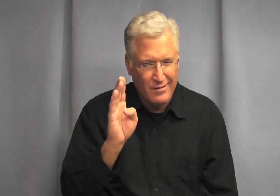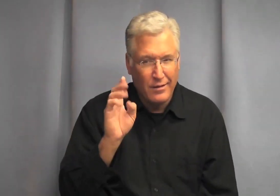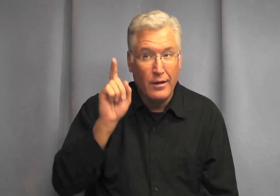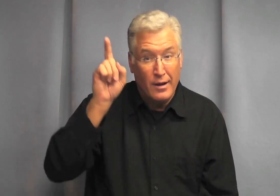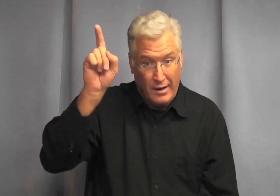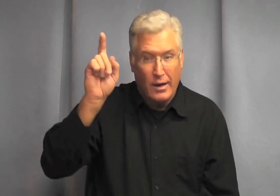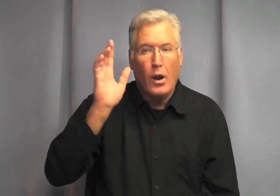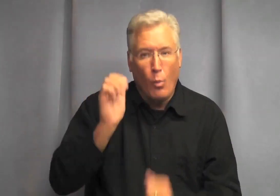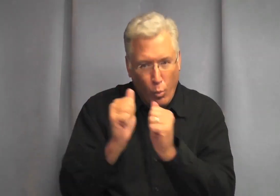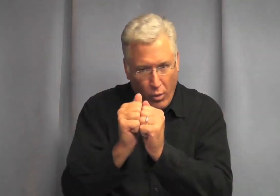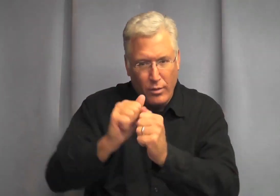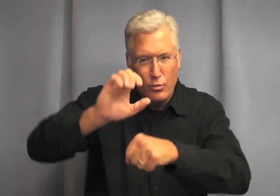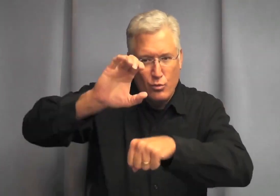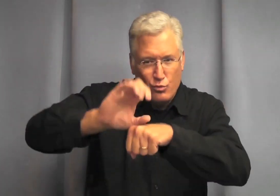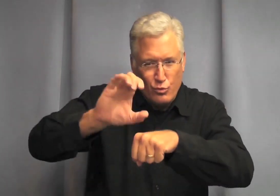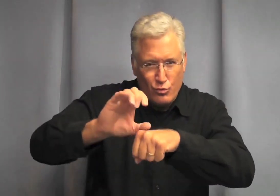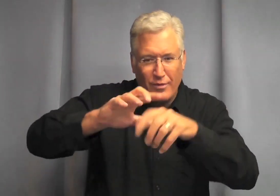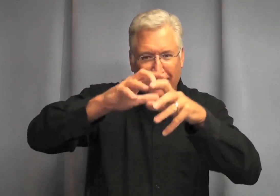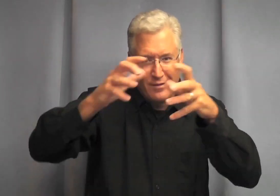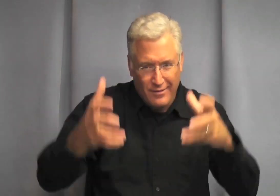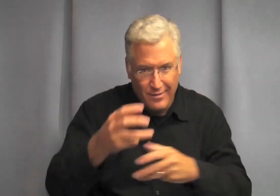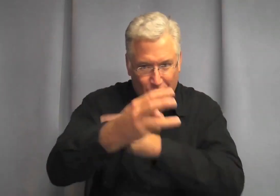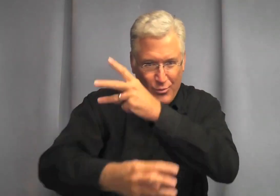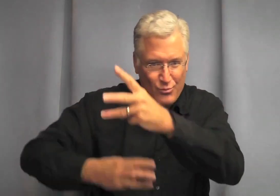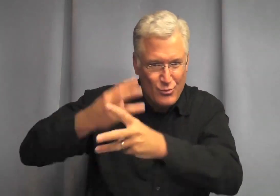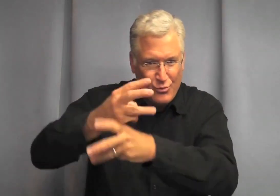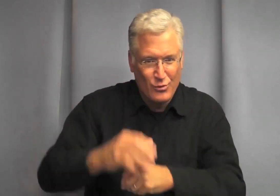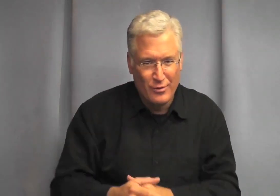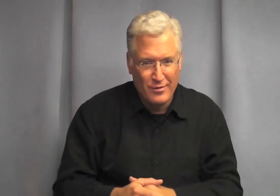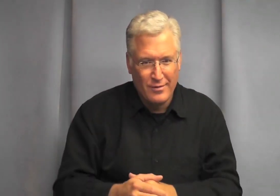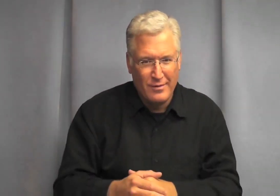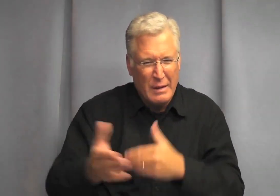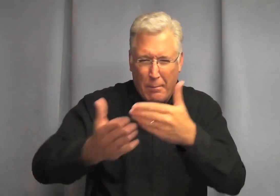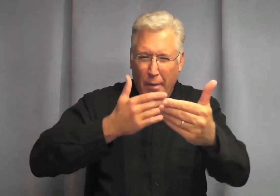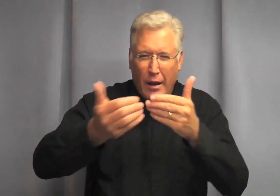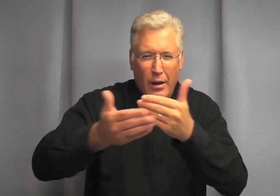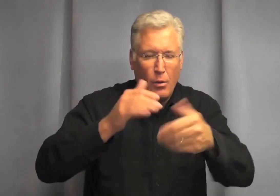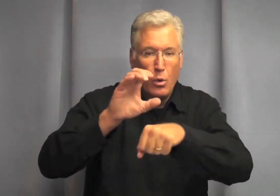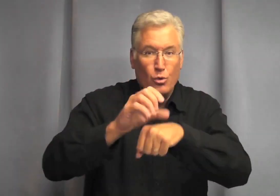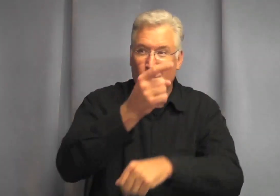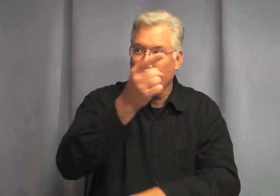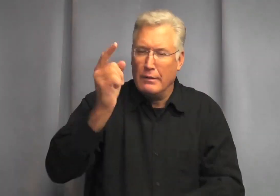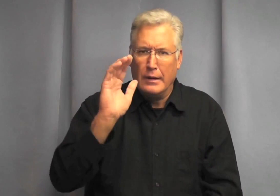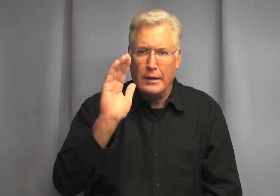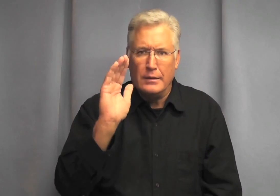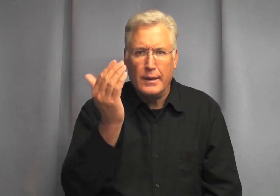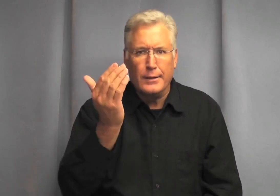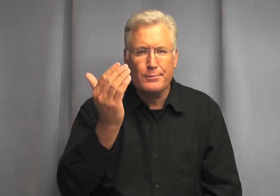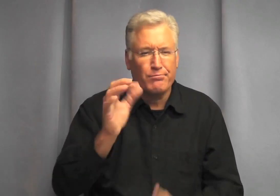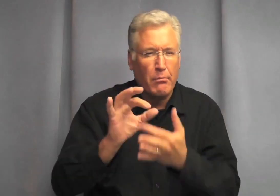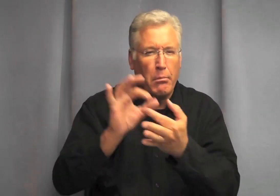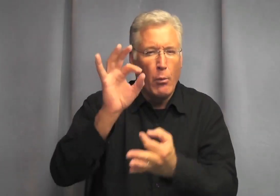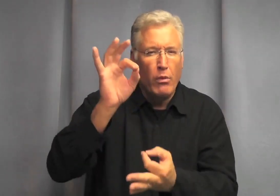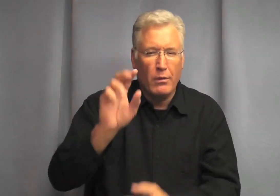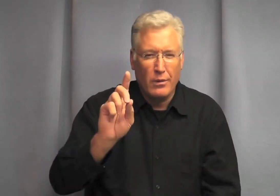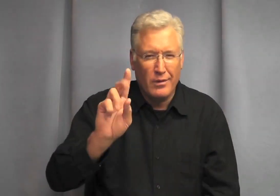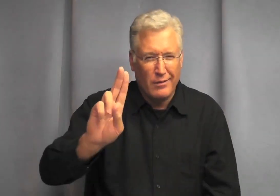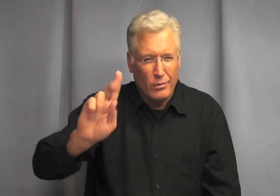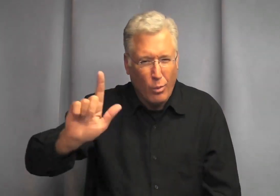same that we know we can trust in God. The church today, all around the world, sometimes the church seems